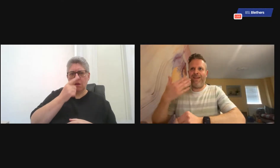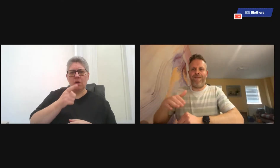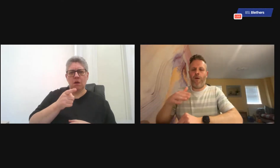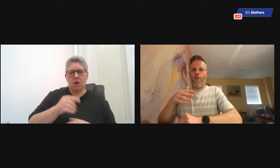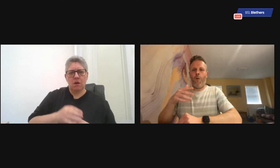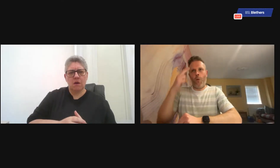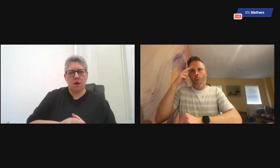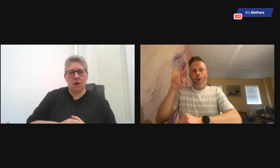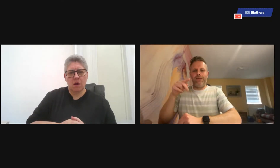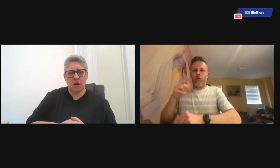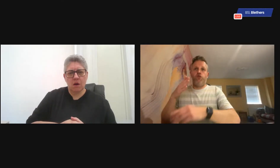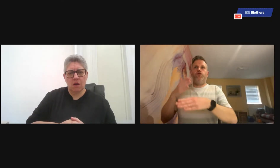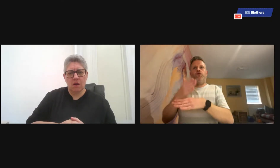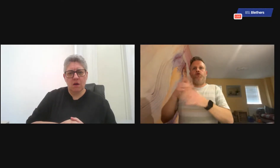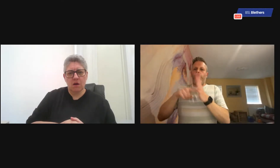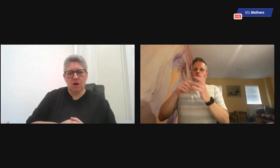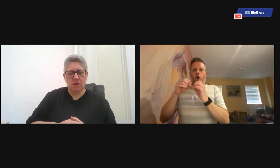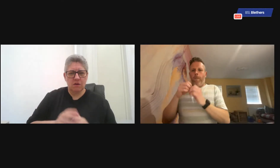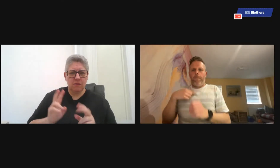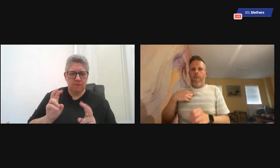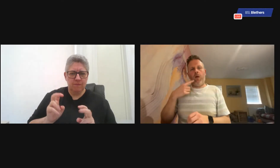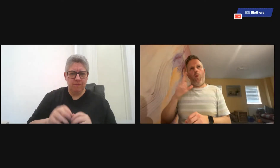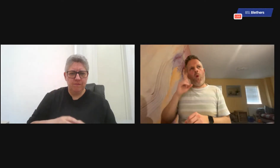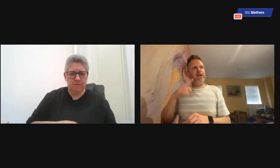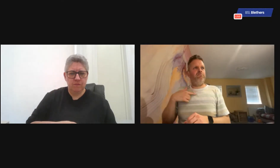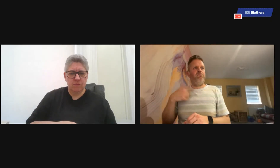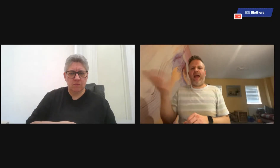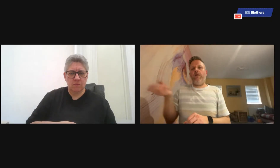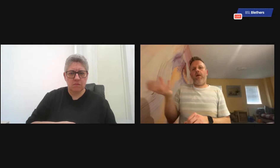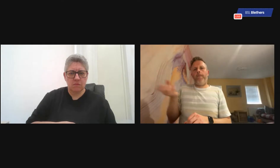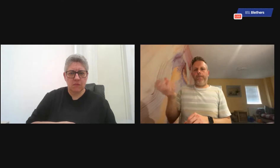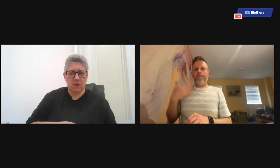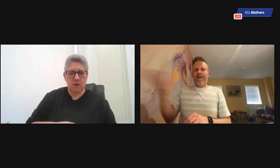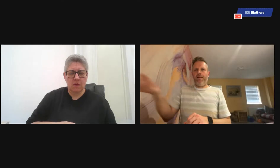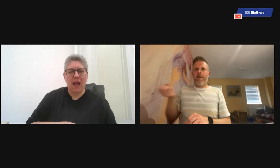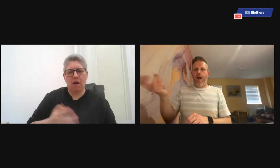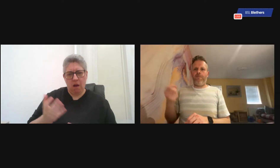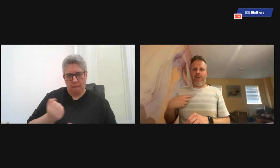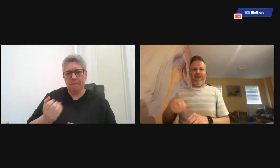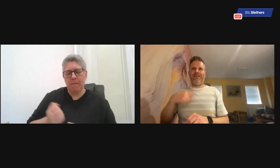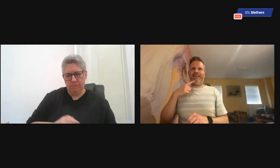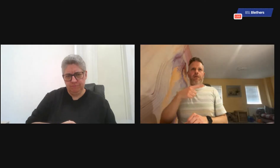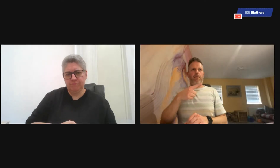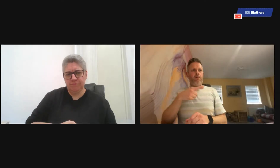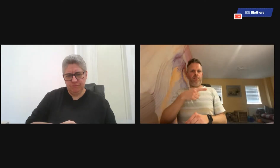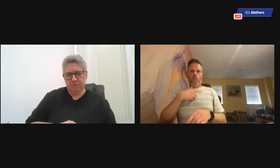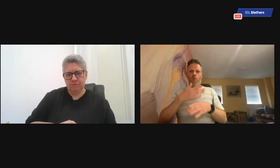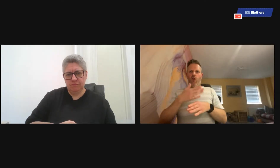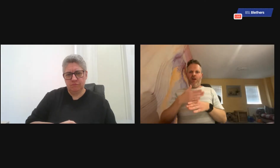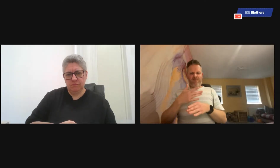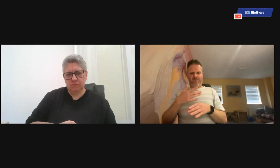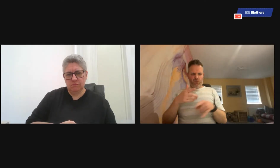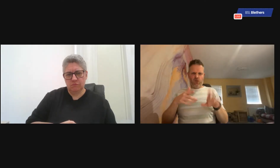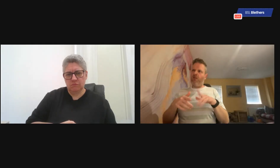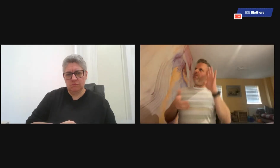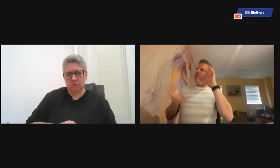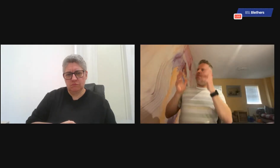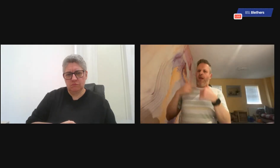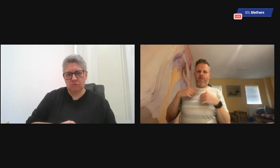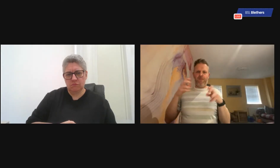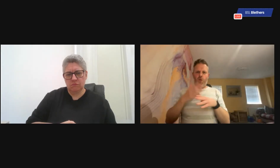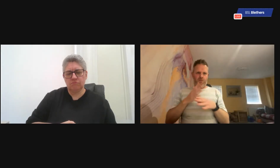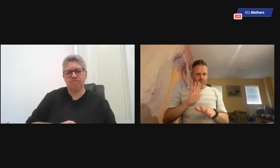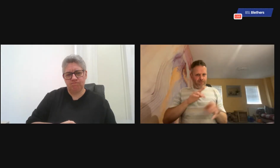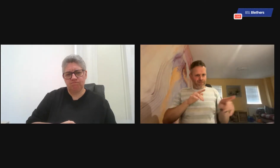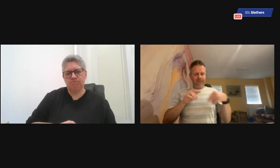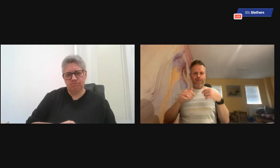like a job, really, as it were, Yeah, I mean, I never call it a job, in fairness. I call it an income. an I guess income.